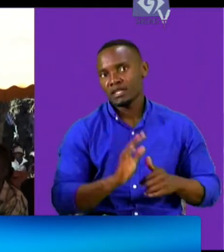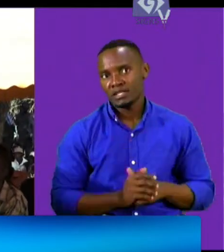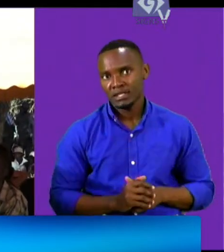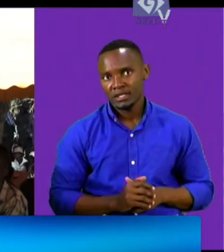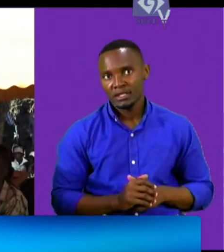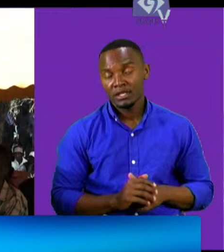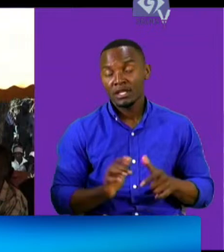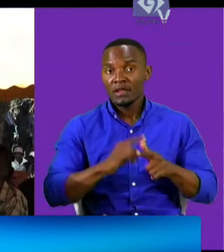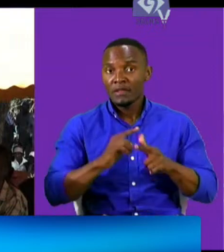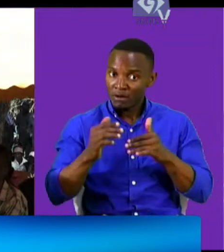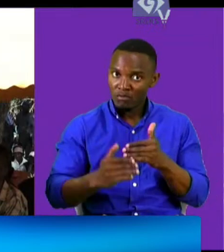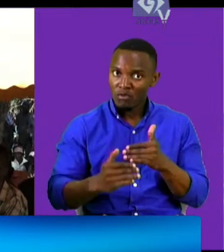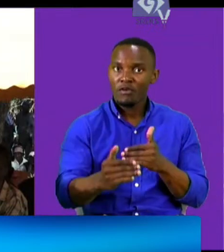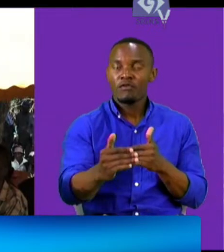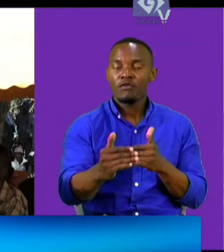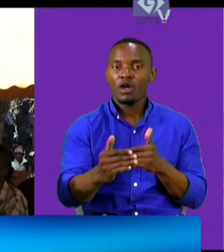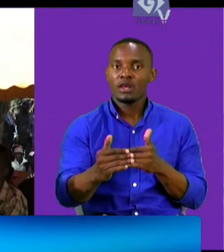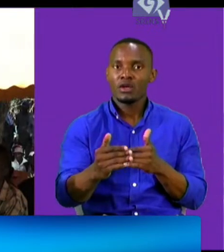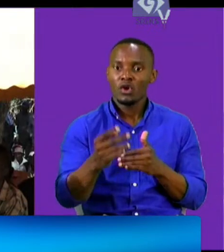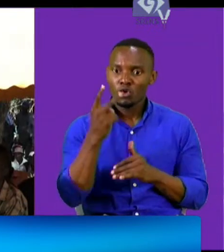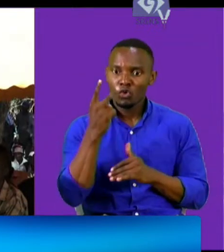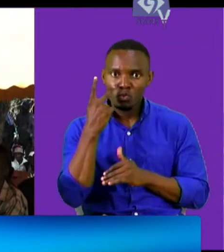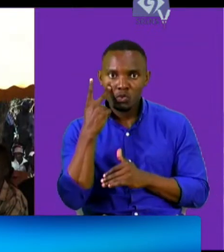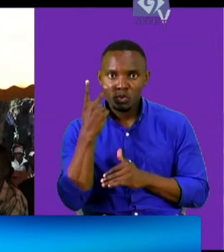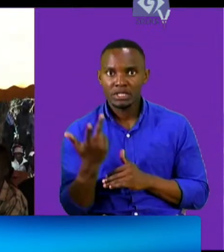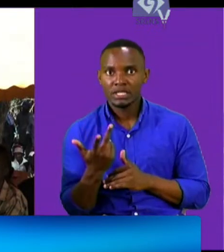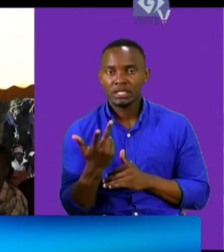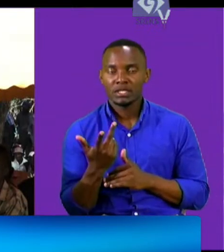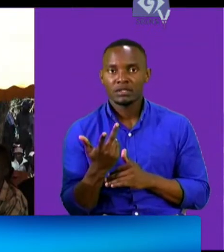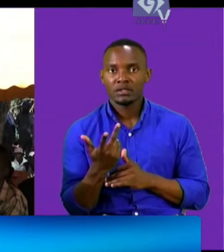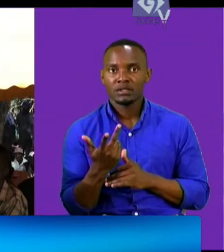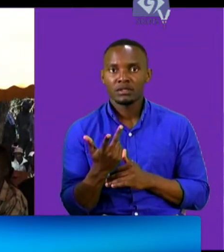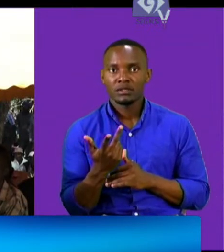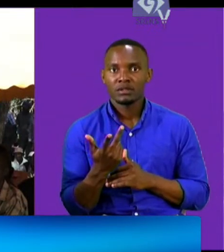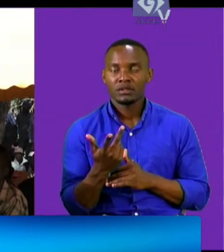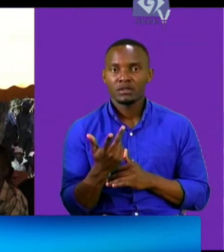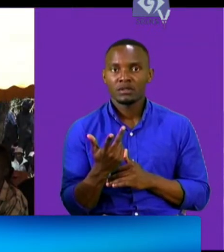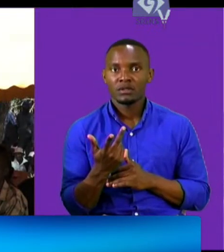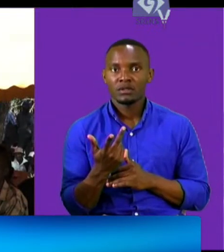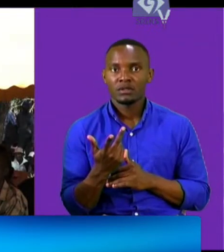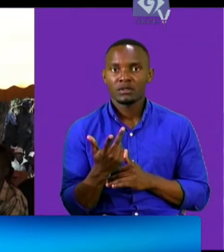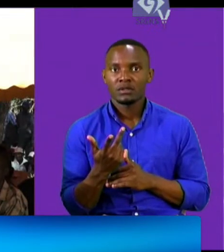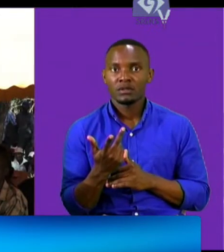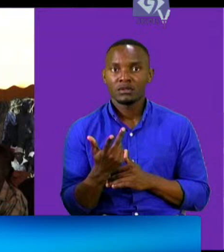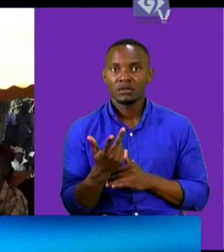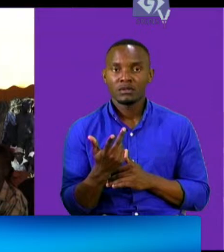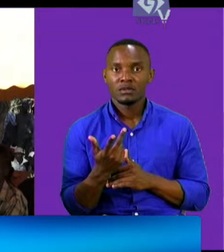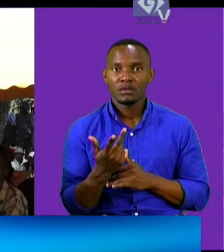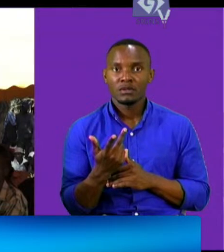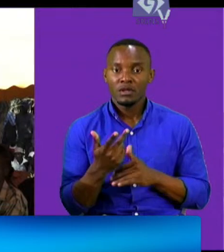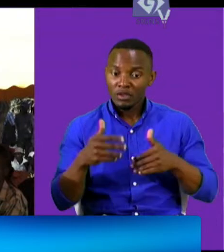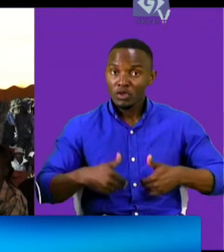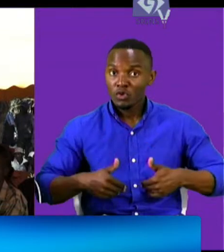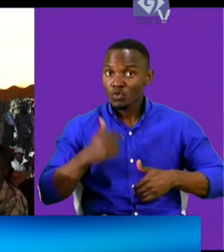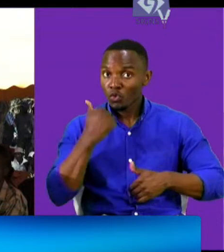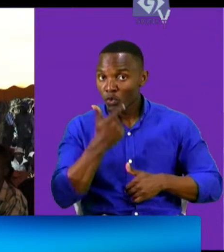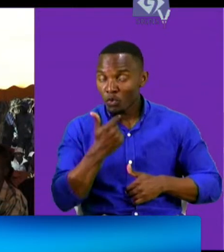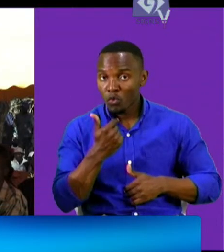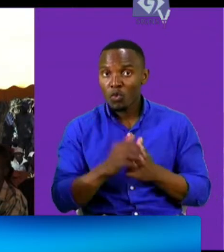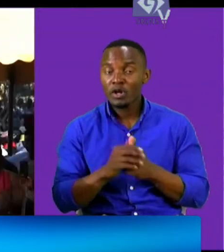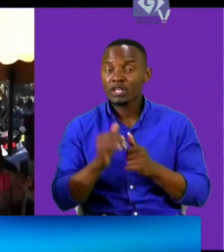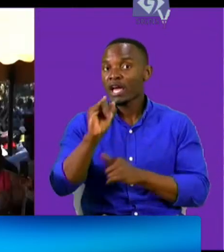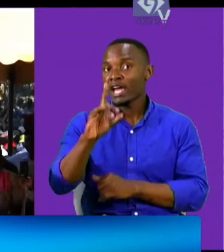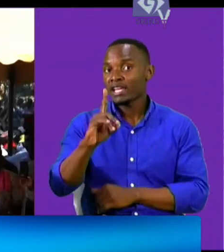Kutoka hapo tuangalie Makema, ile kijana ambaye ako na kitambulisho na ako na pipi apewa